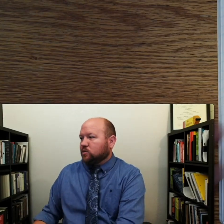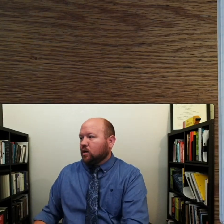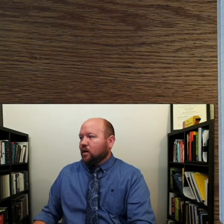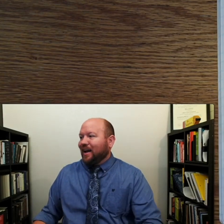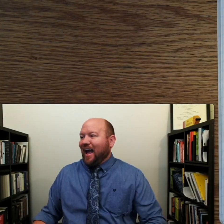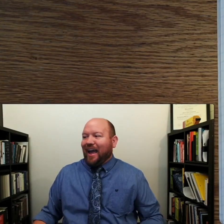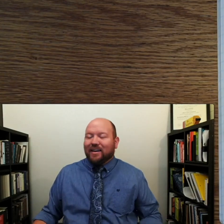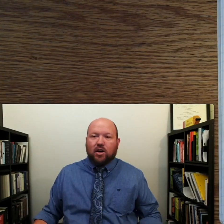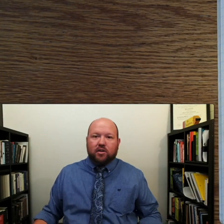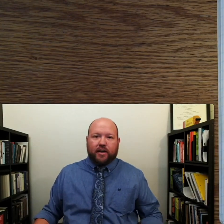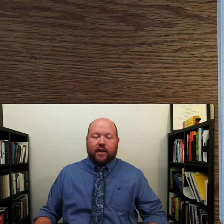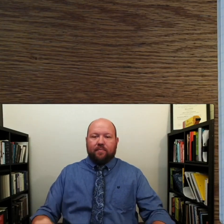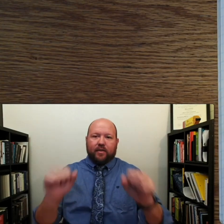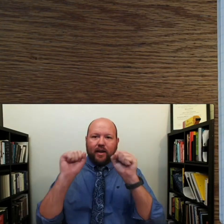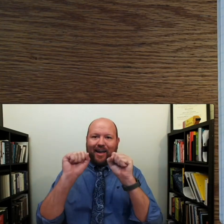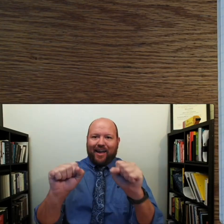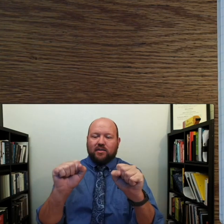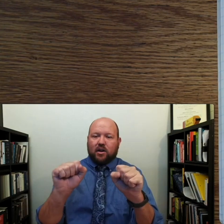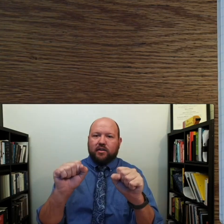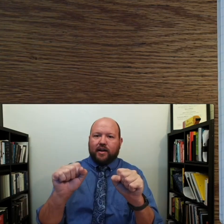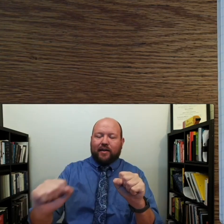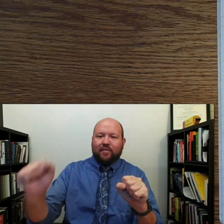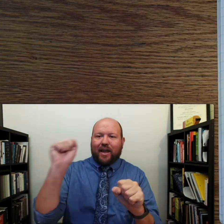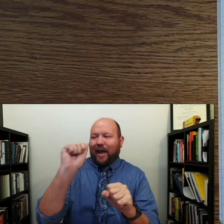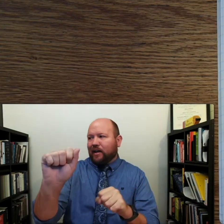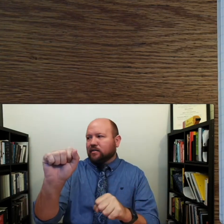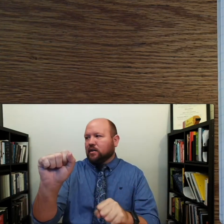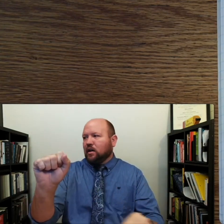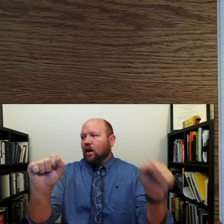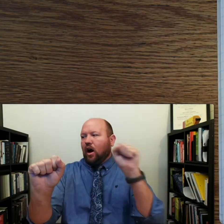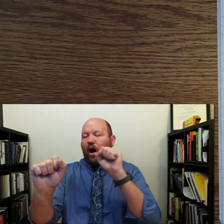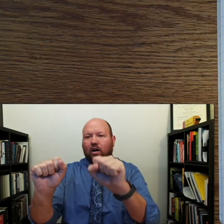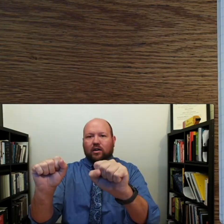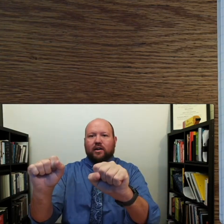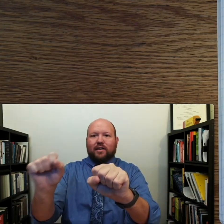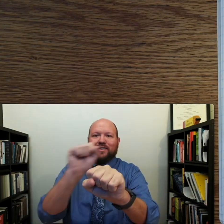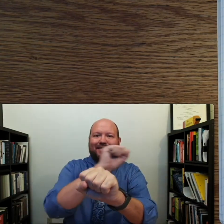Next word, Antarctica. Antarctica.